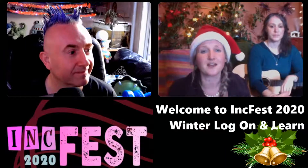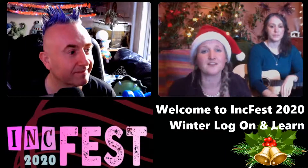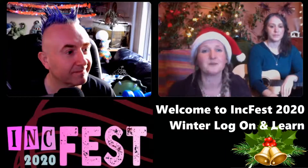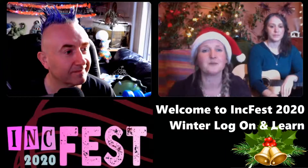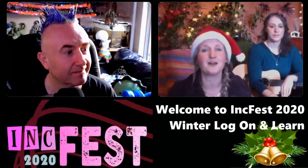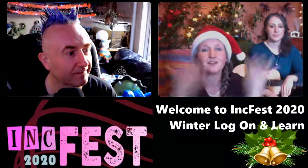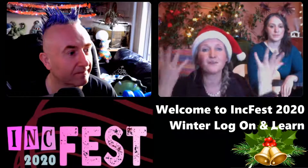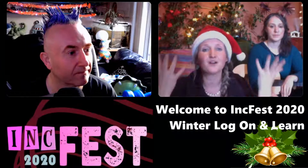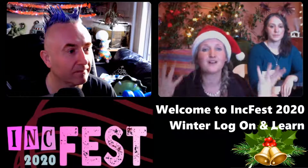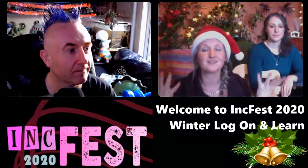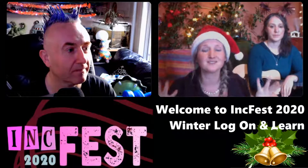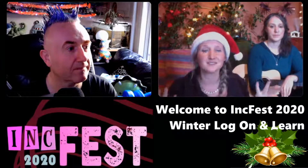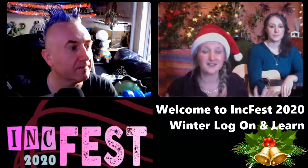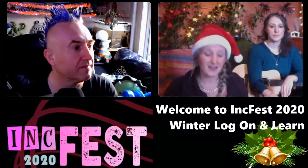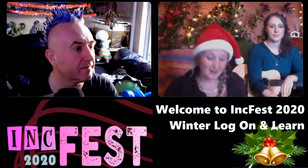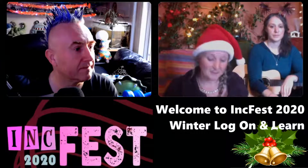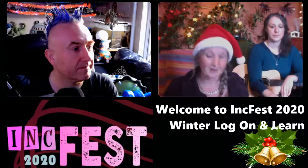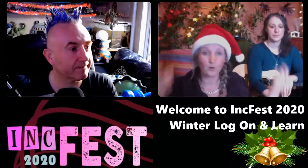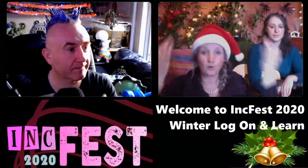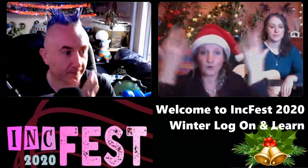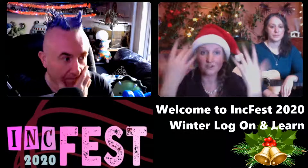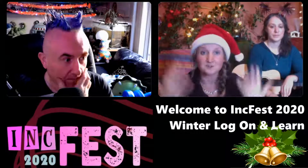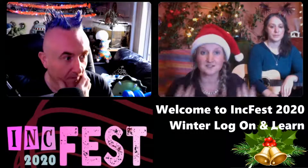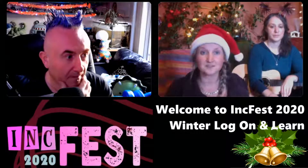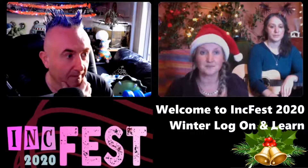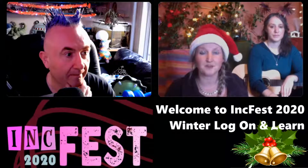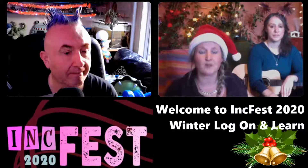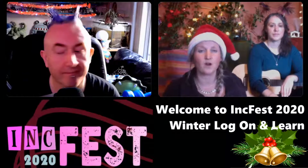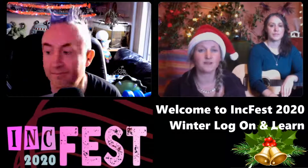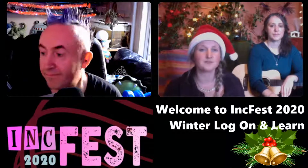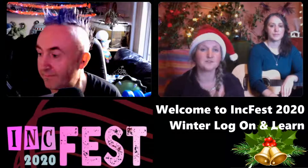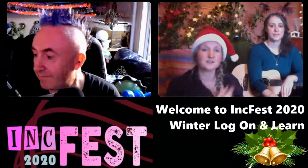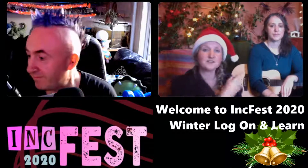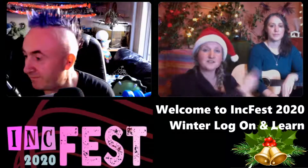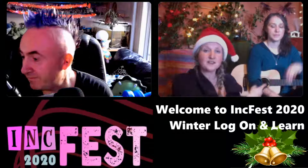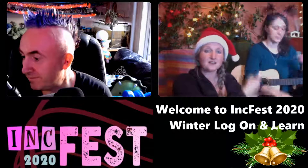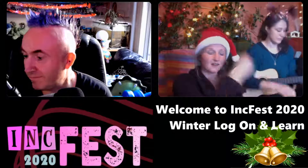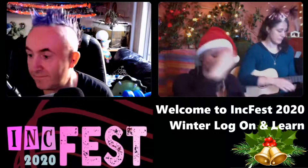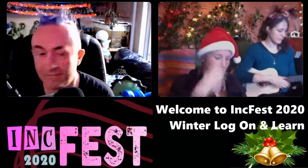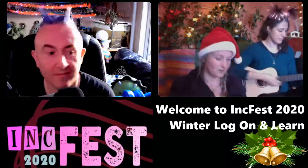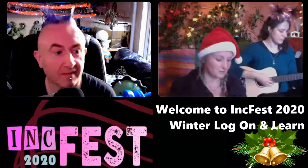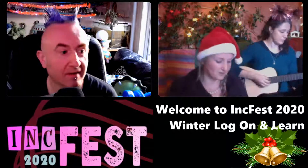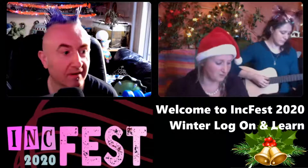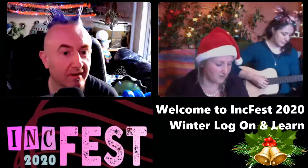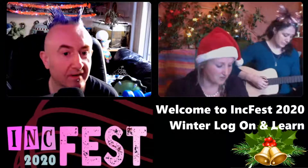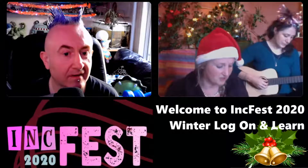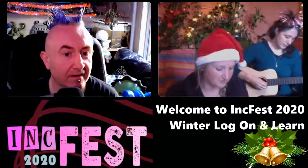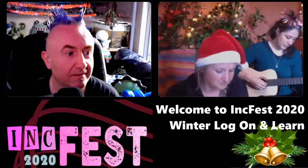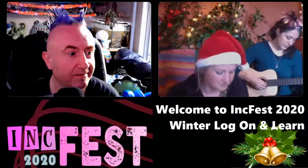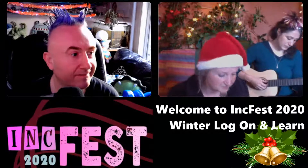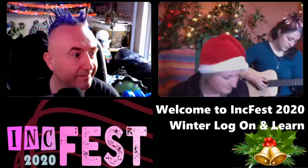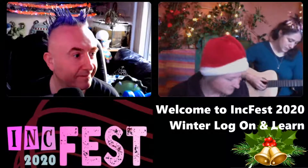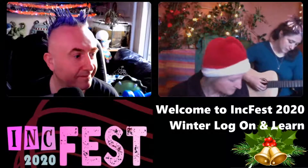be merry and bright, and may all your Christmases be white. I'm just going to sing that to you with Misha here.